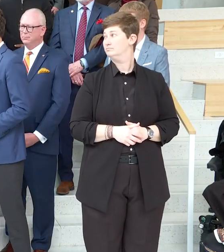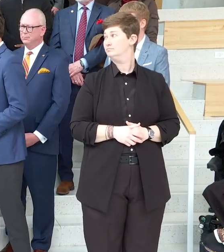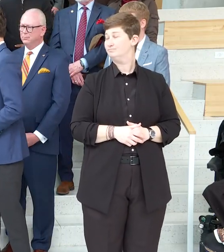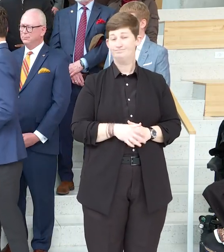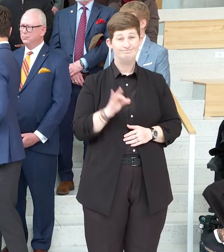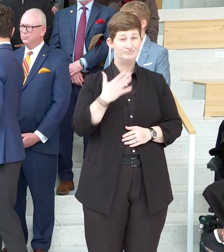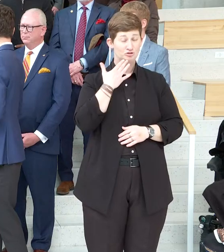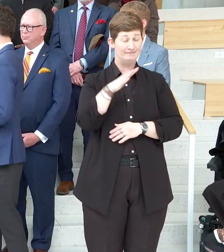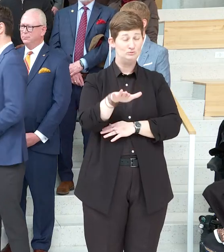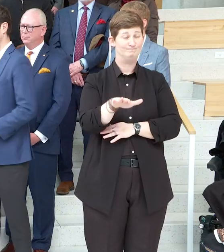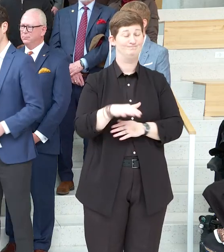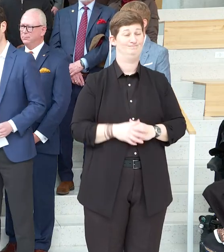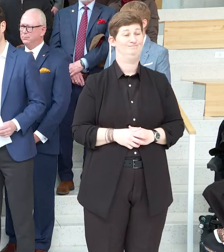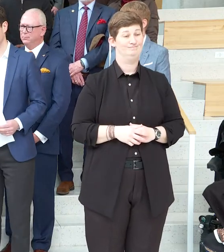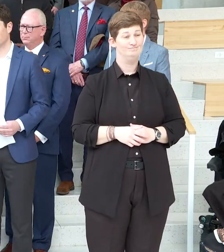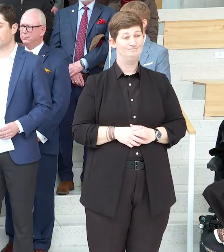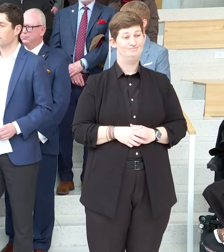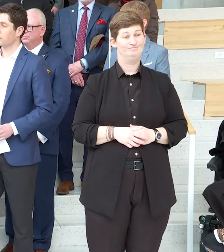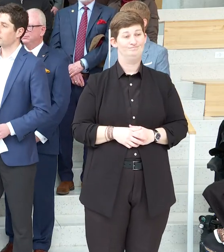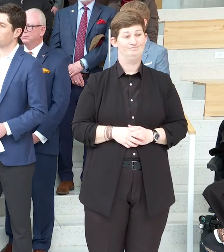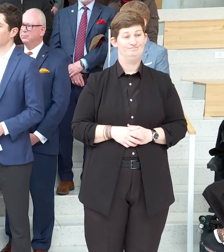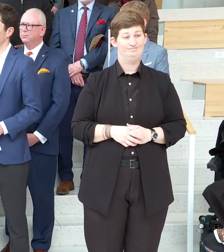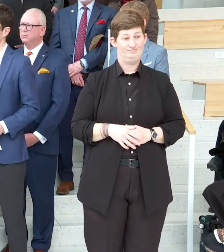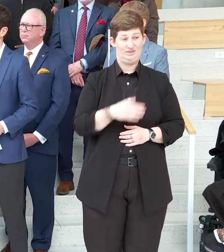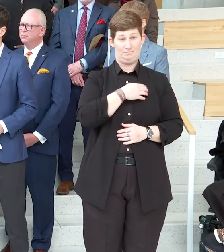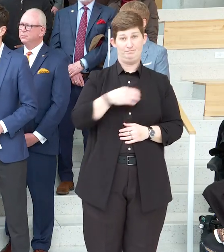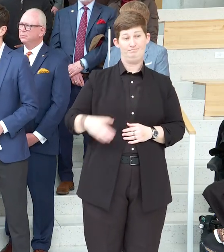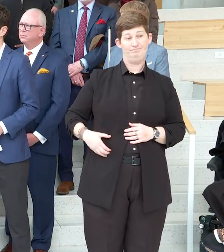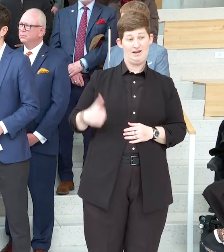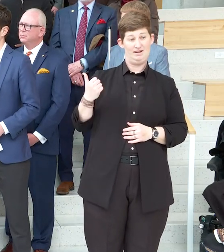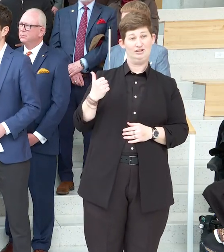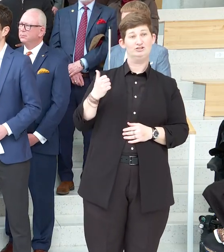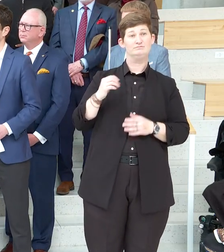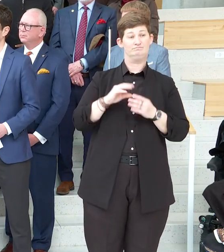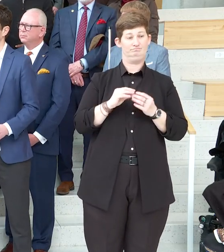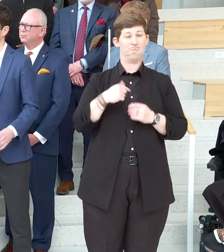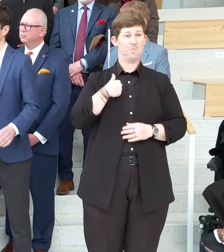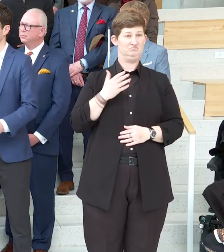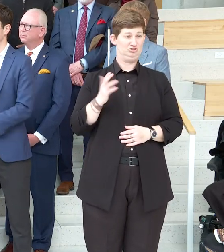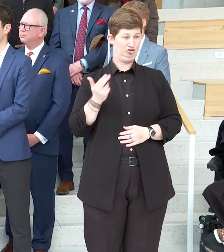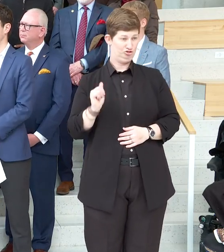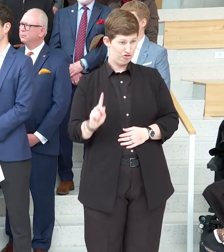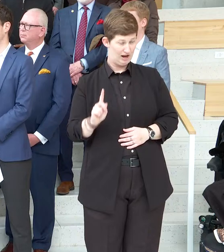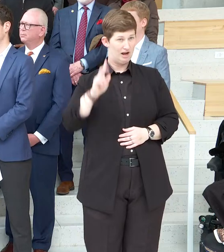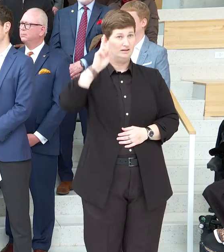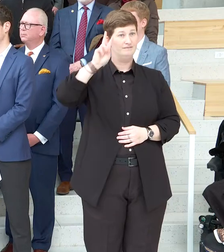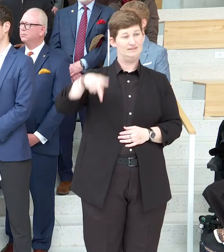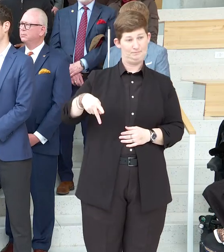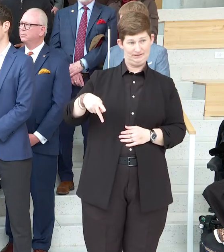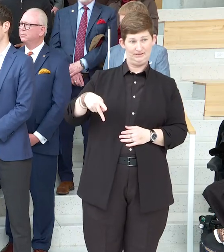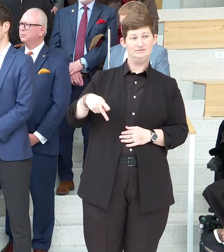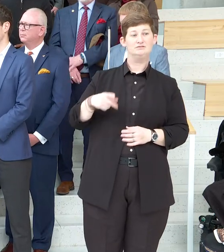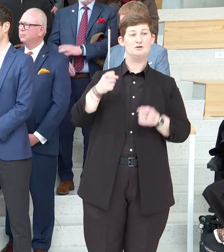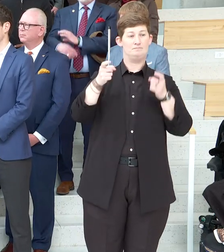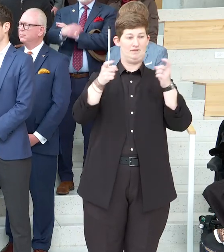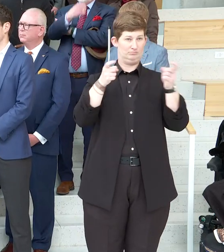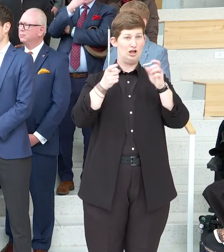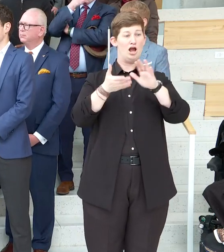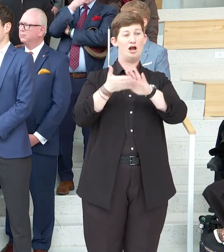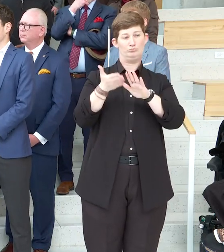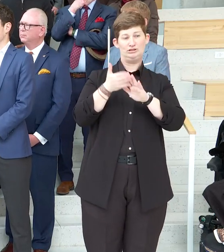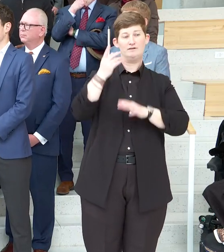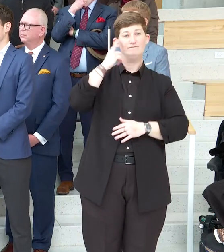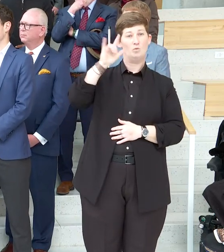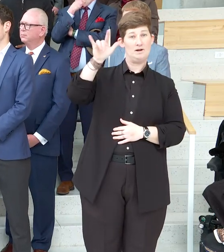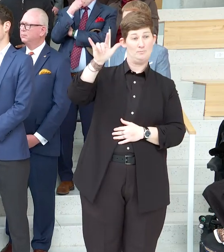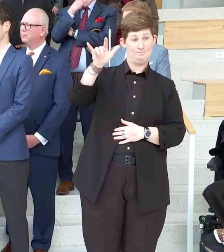Good afternoon. As the mayor stated, my name is Chad Leckvy. I am the Vice President of Management and Operations for the Metropolitan